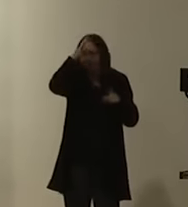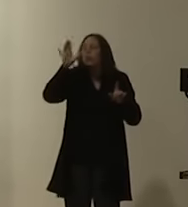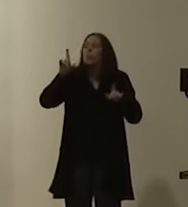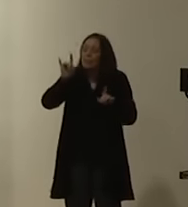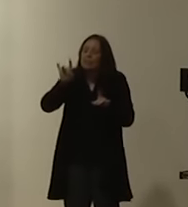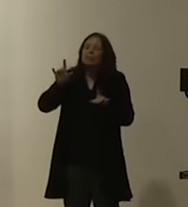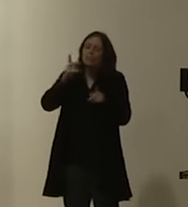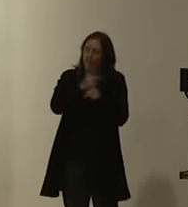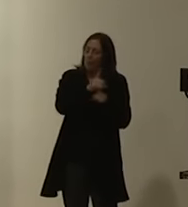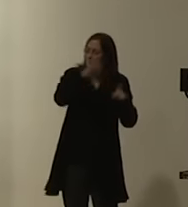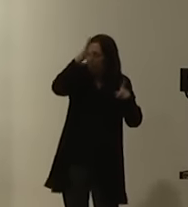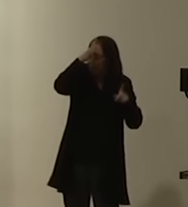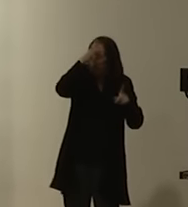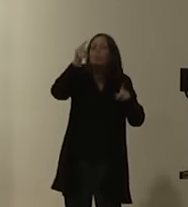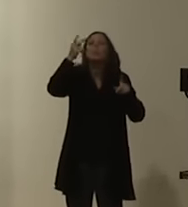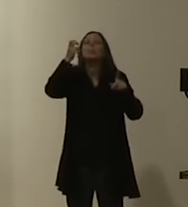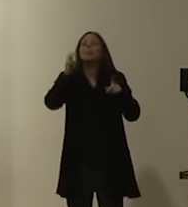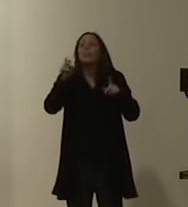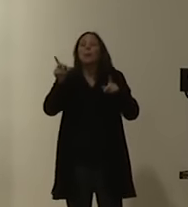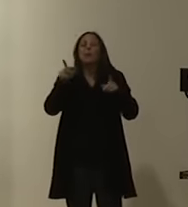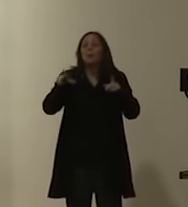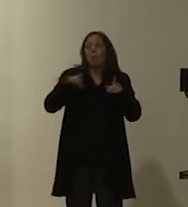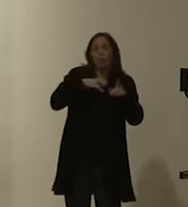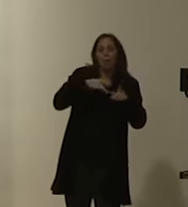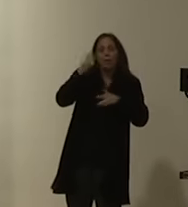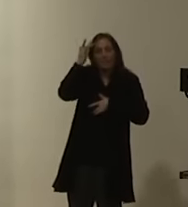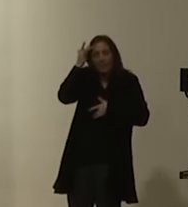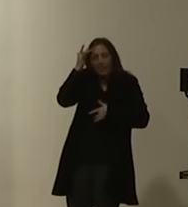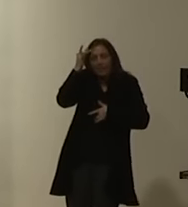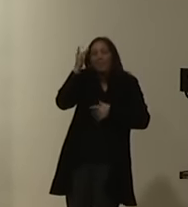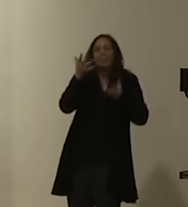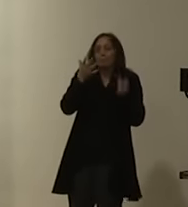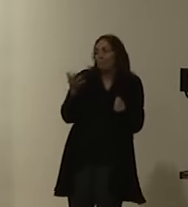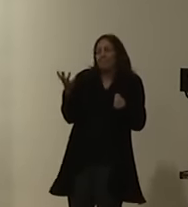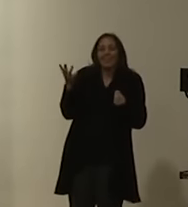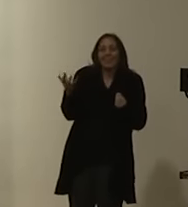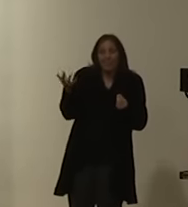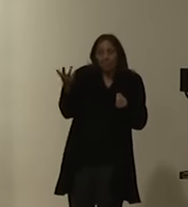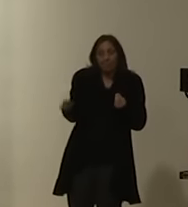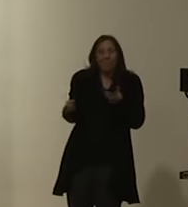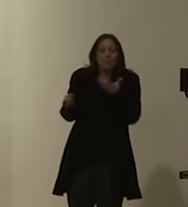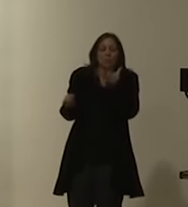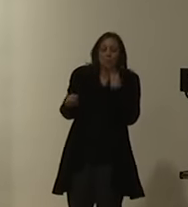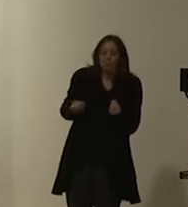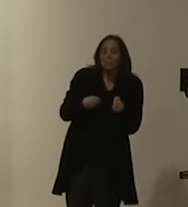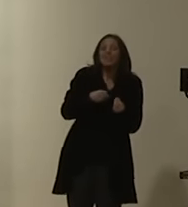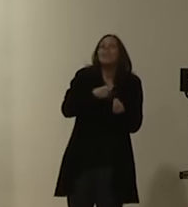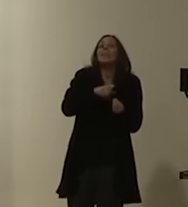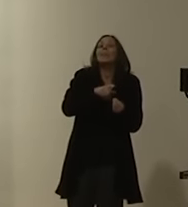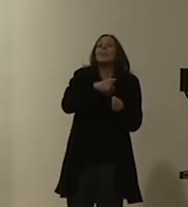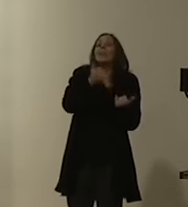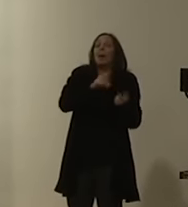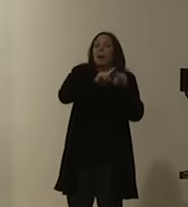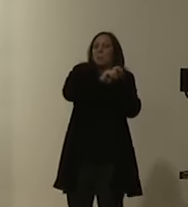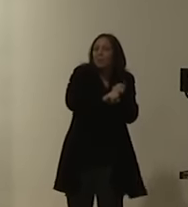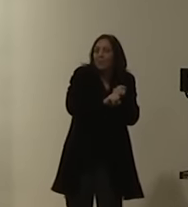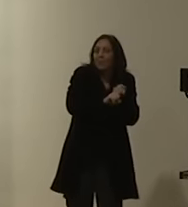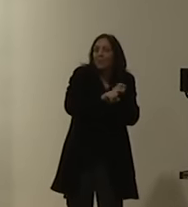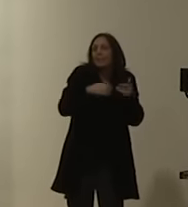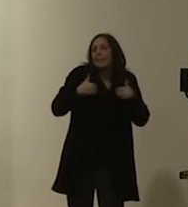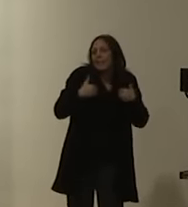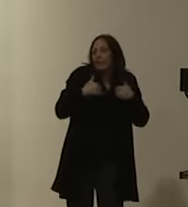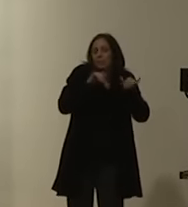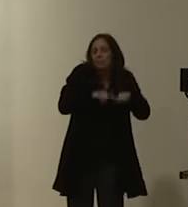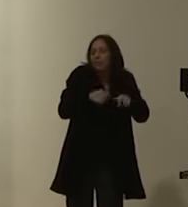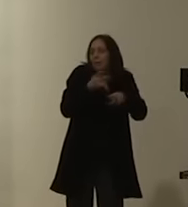sick, comes back to Freetown. She's nursing him. He dies. Her best friend, this is a teenager, is staying there helping